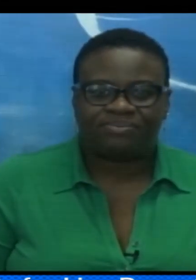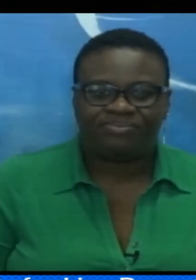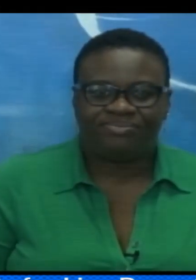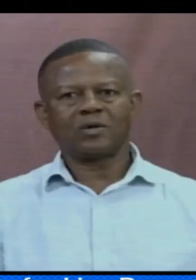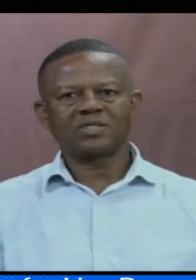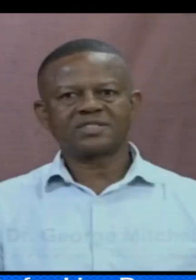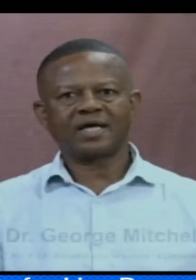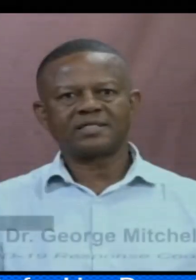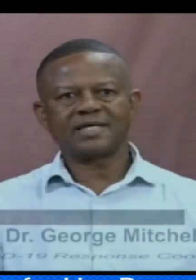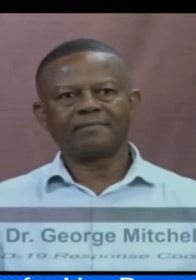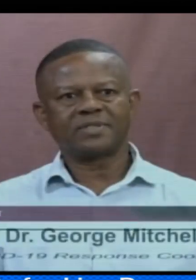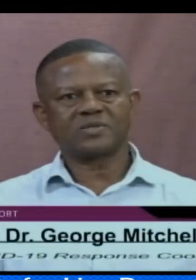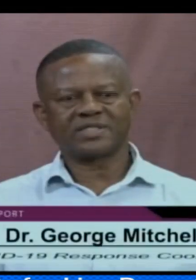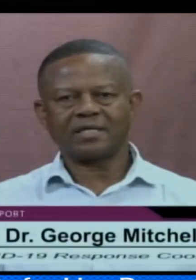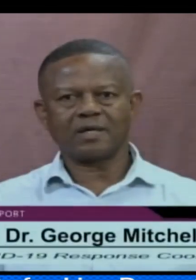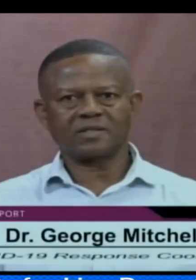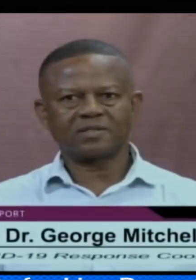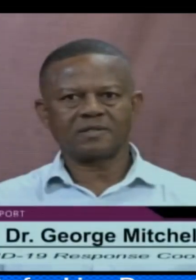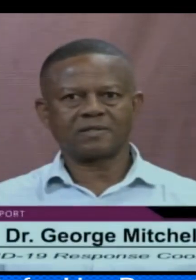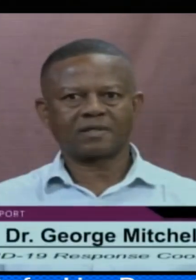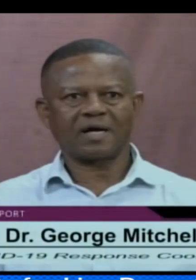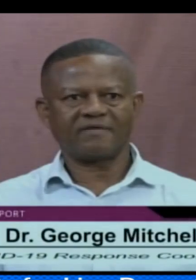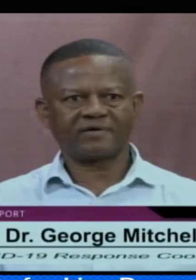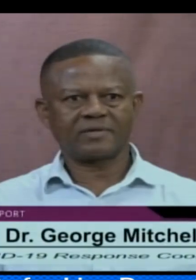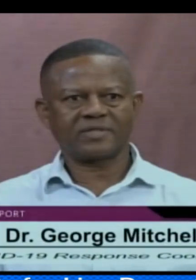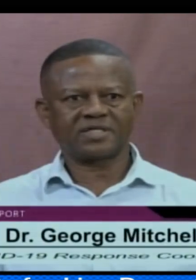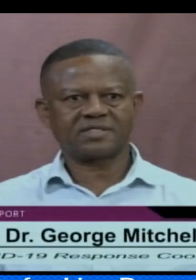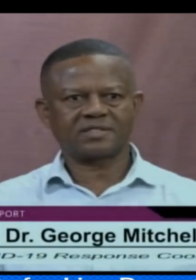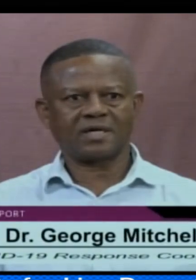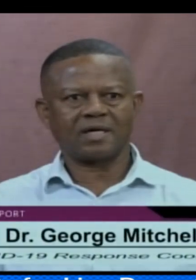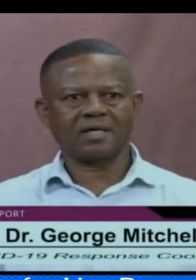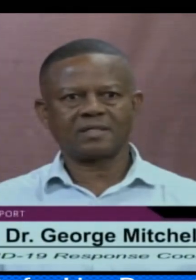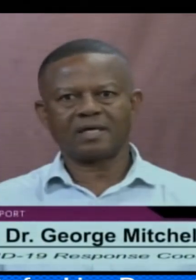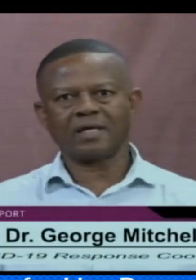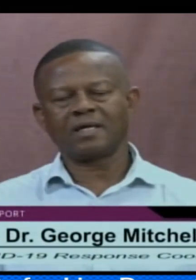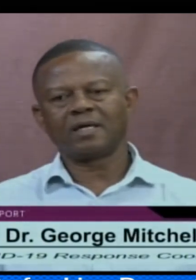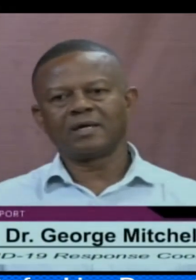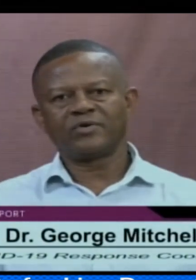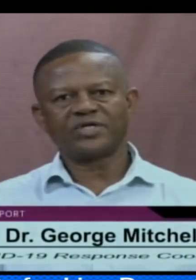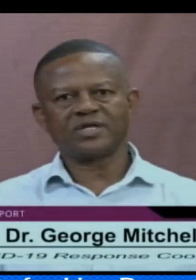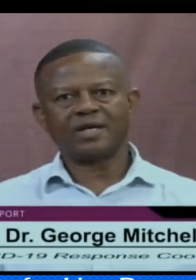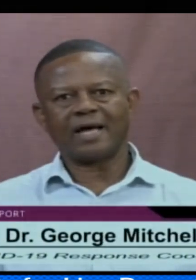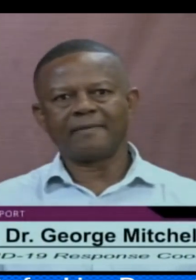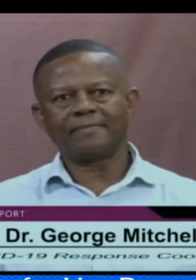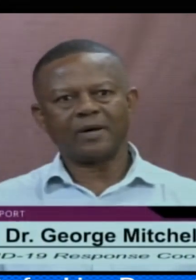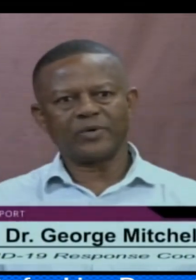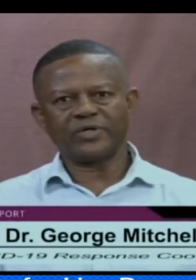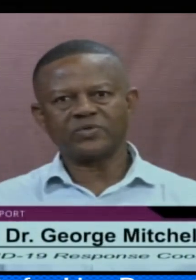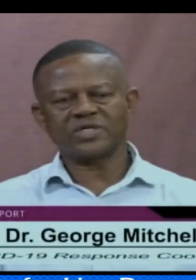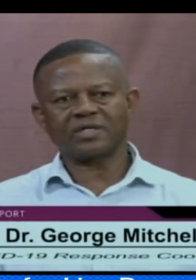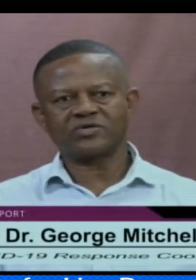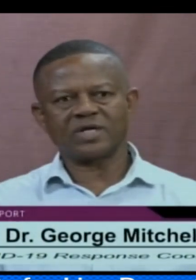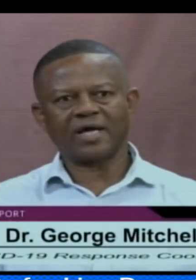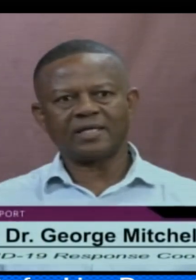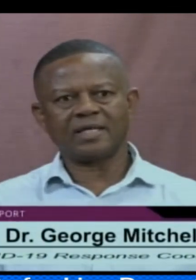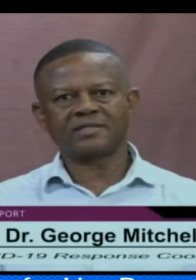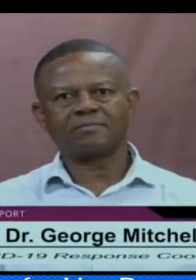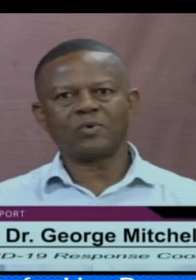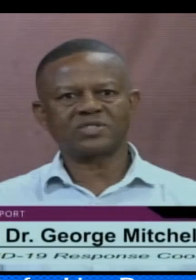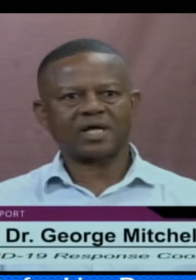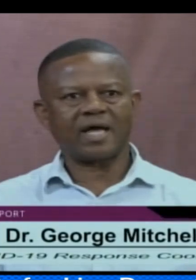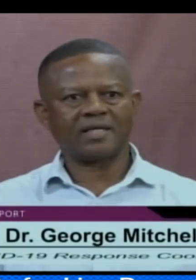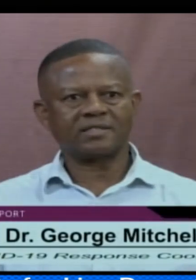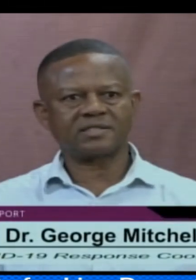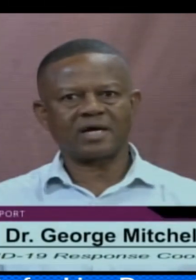protected. Those 10 samples were sent down to CARPHA, which is the regional lab that we're using in Trinidad